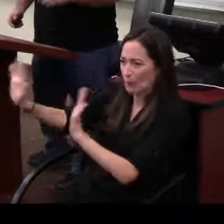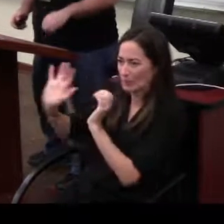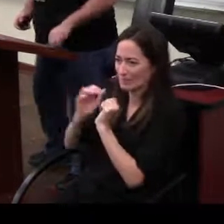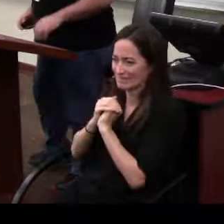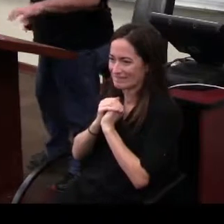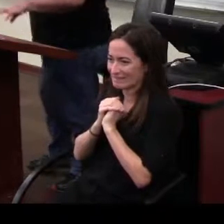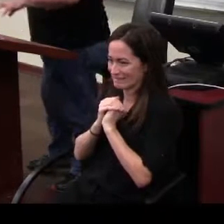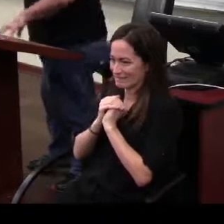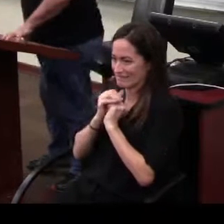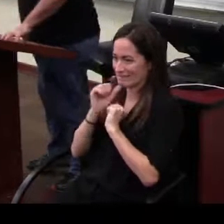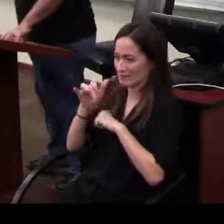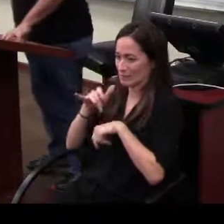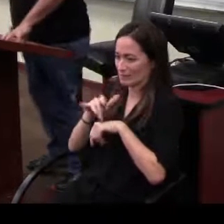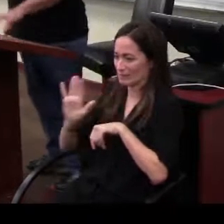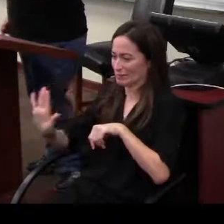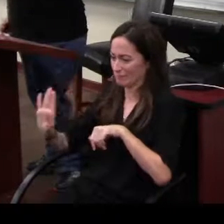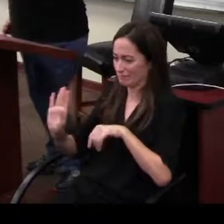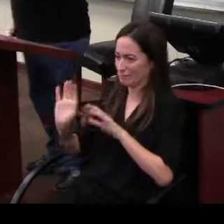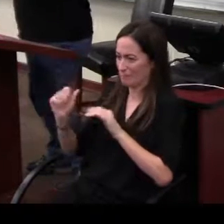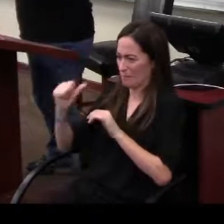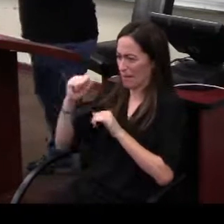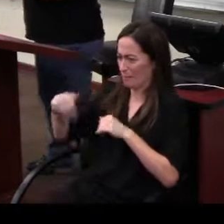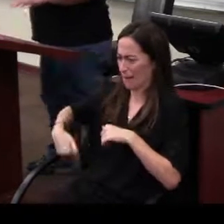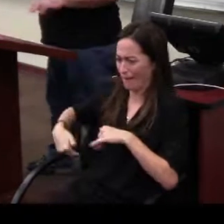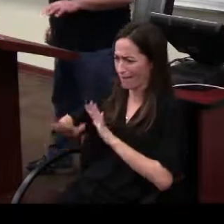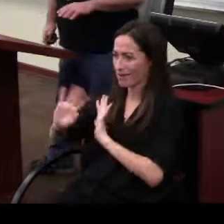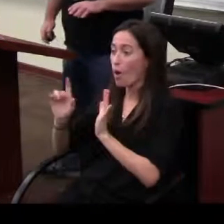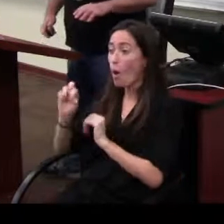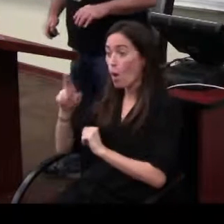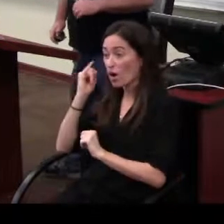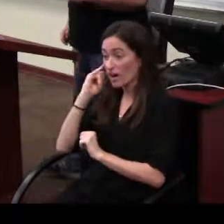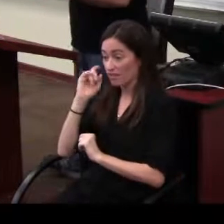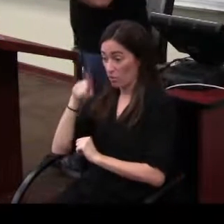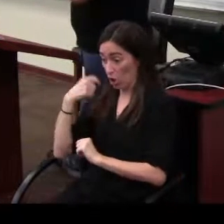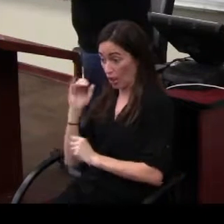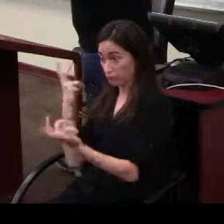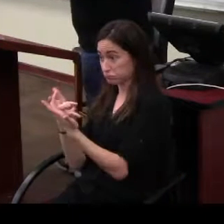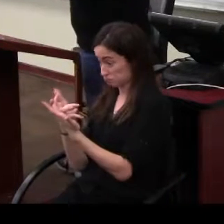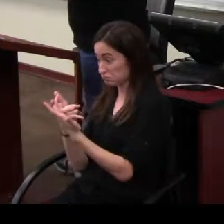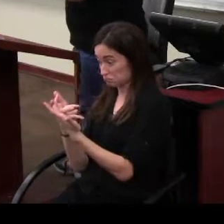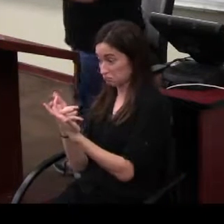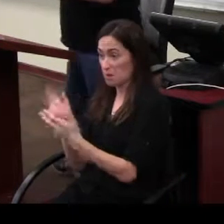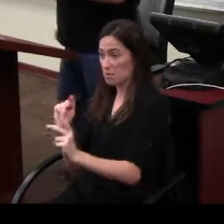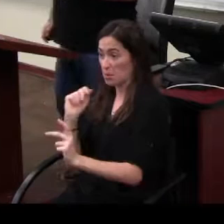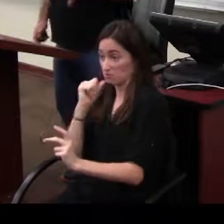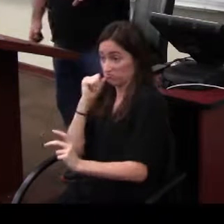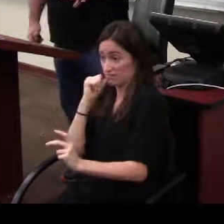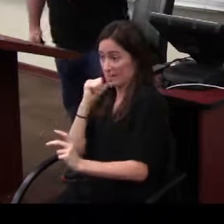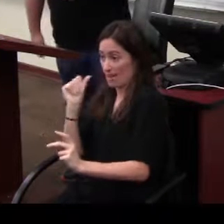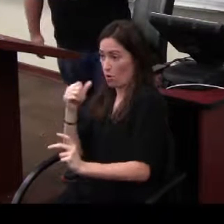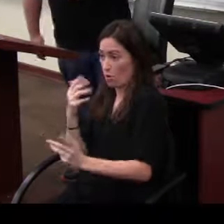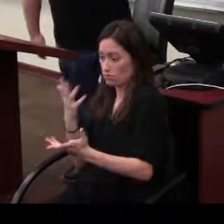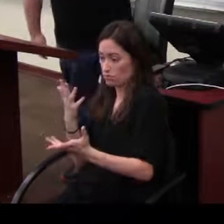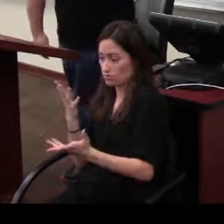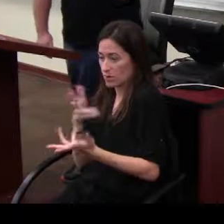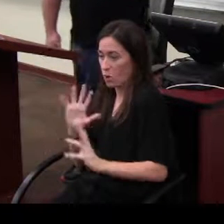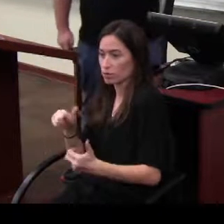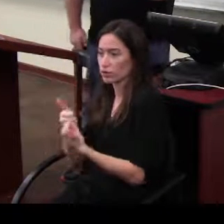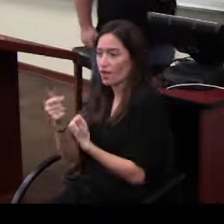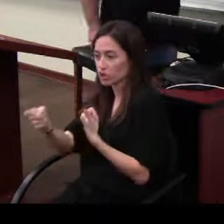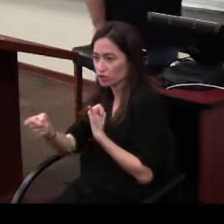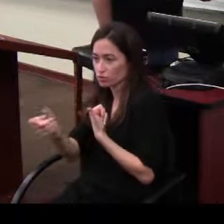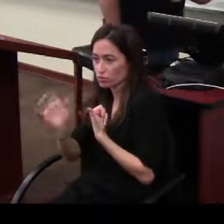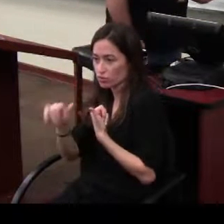to go. Or if you look like you really belong, people don't like to challenge folks. So this is a really good way to get into things